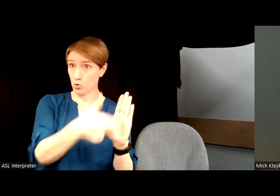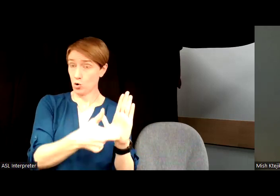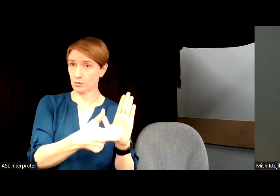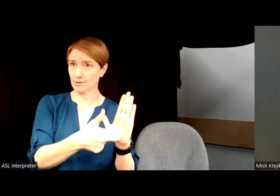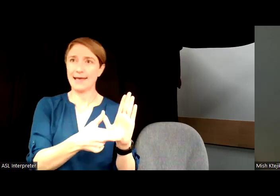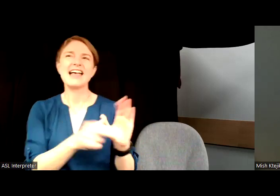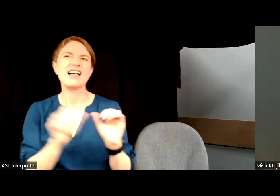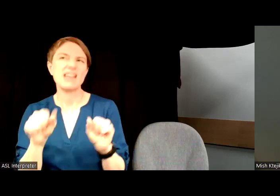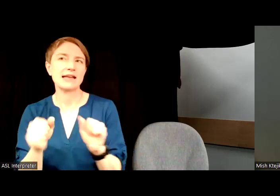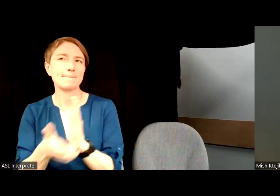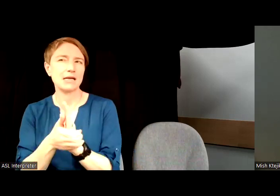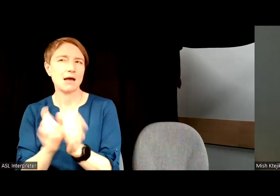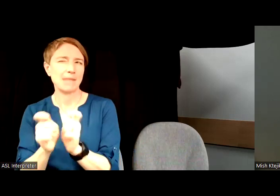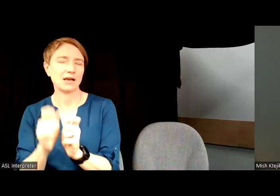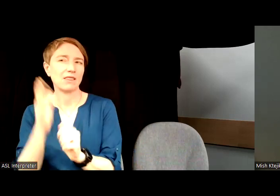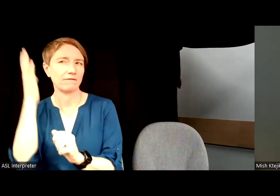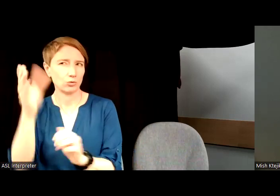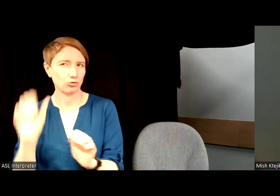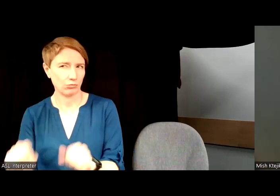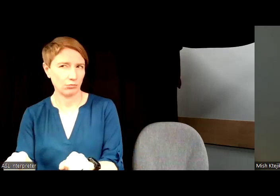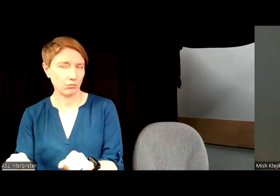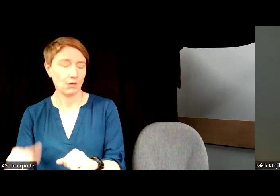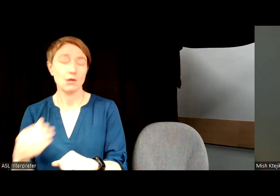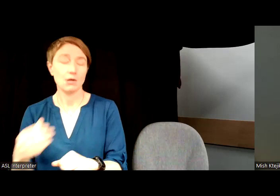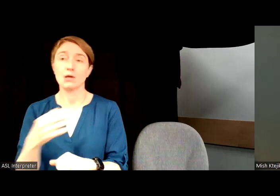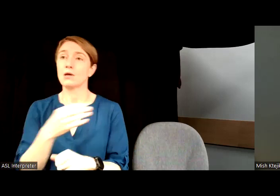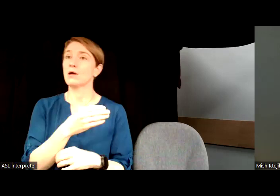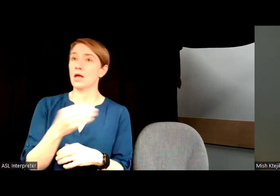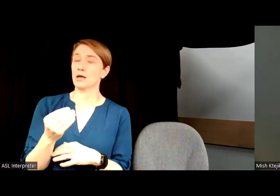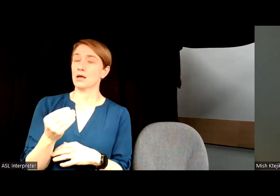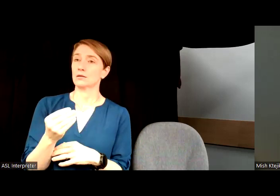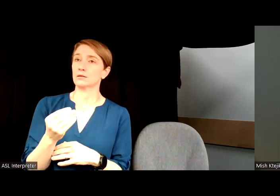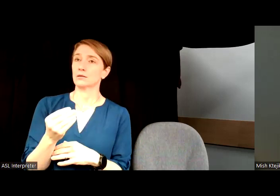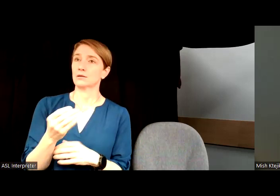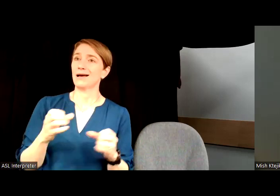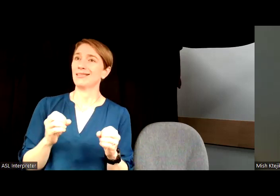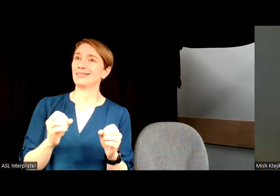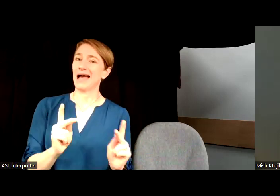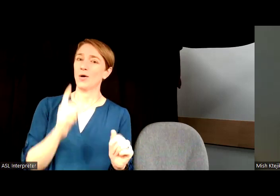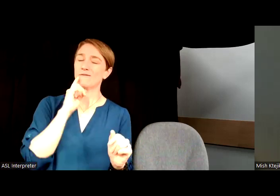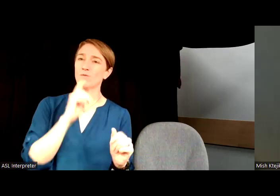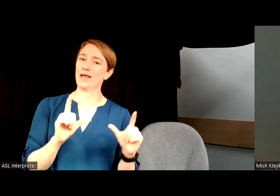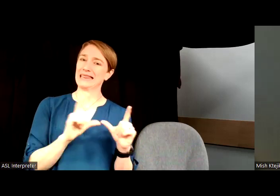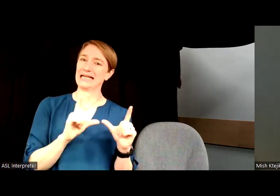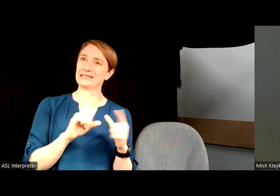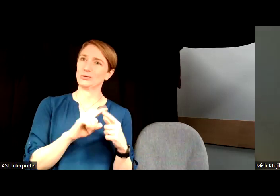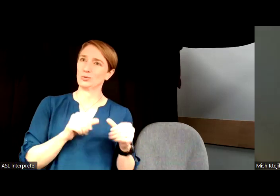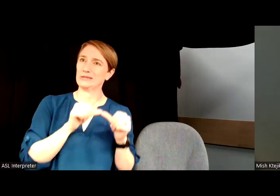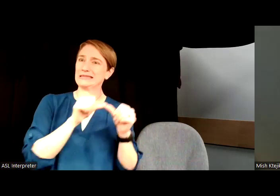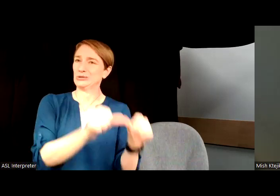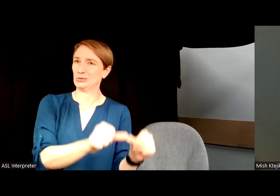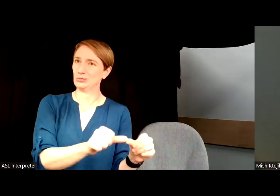can be amended in the future, as well as allow for licensing to continue.